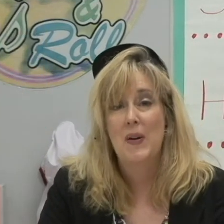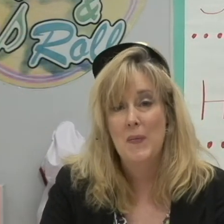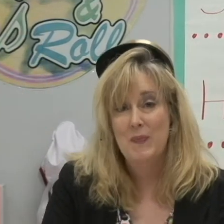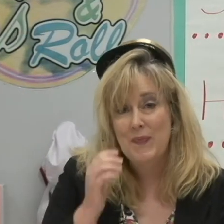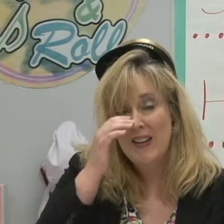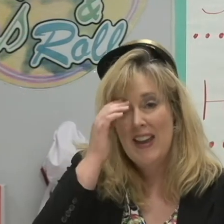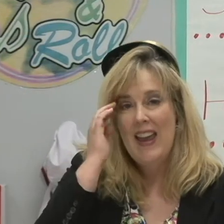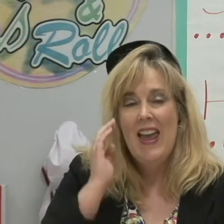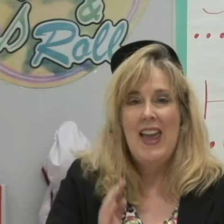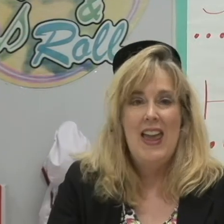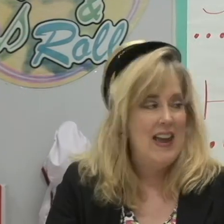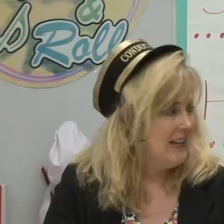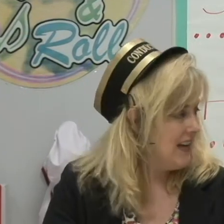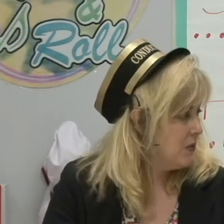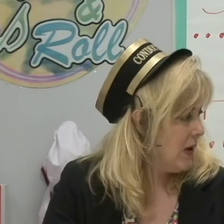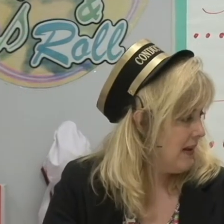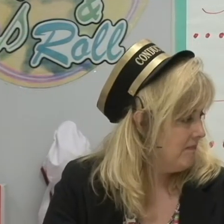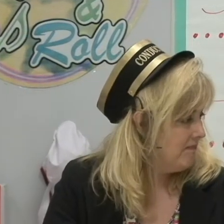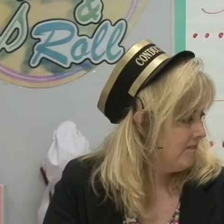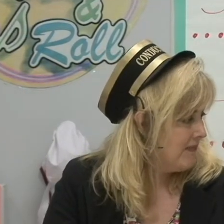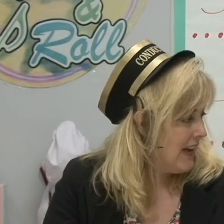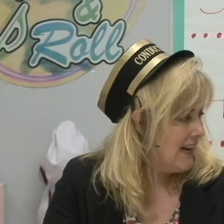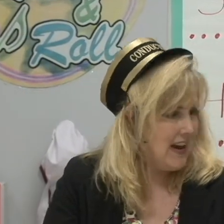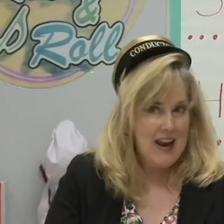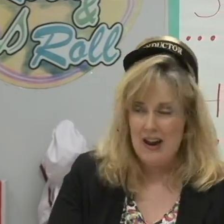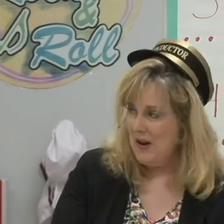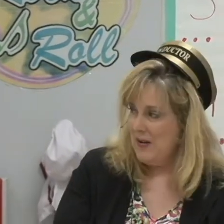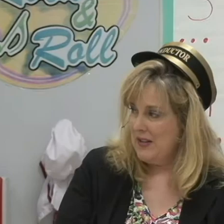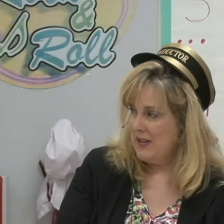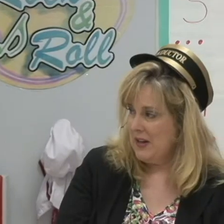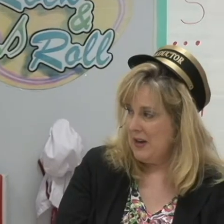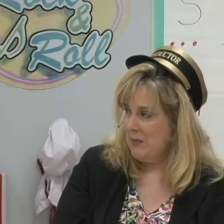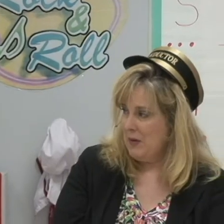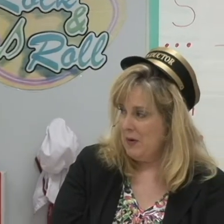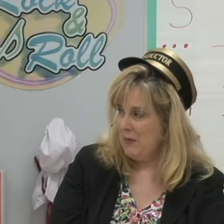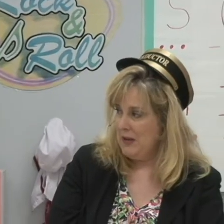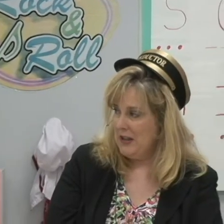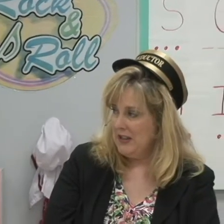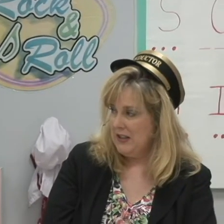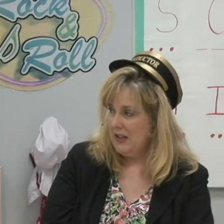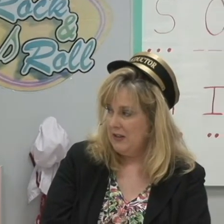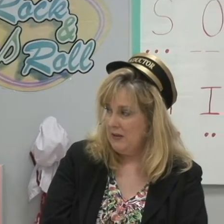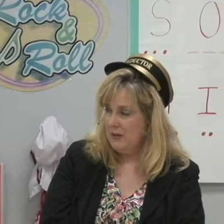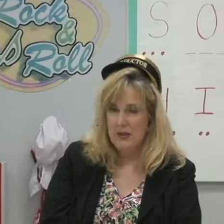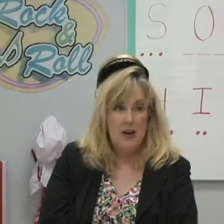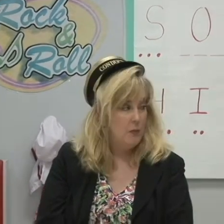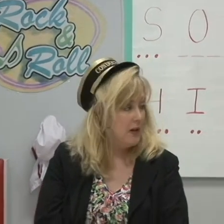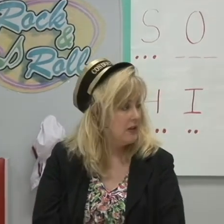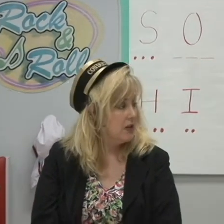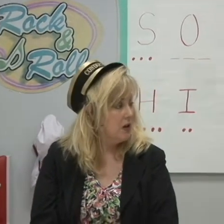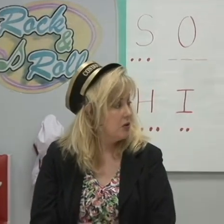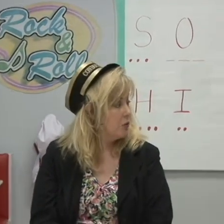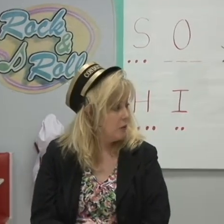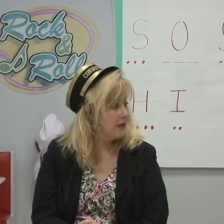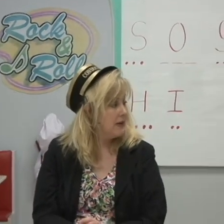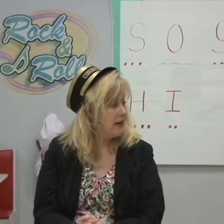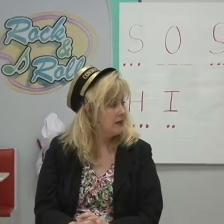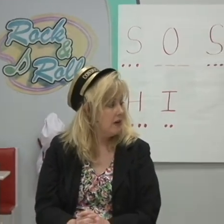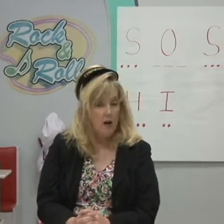home. And guess what? Now is the time where we really get to let loose, and we get to go to recess on